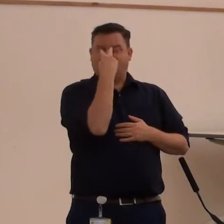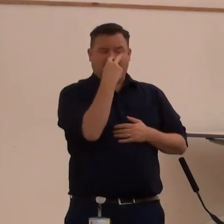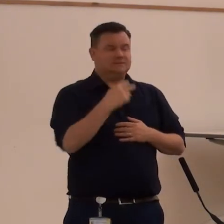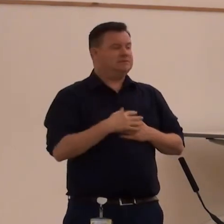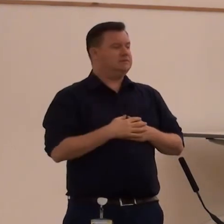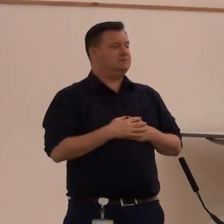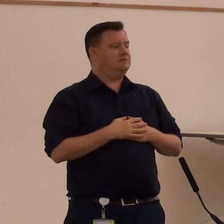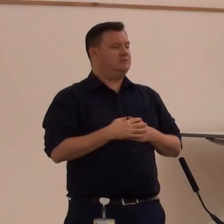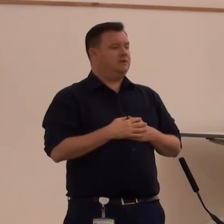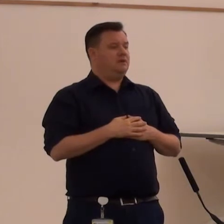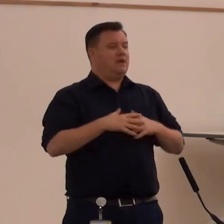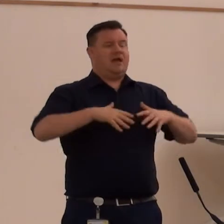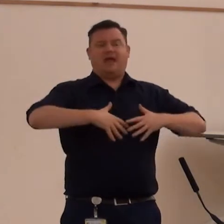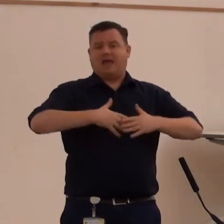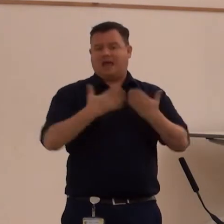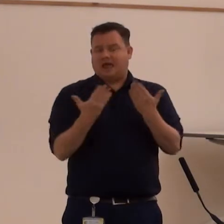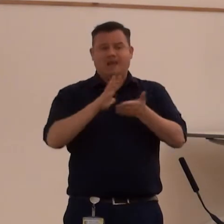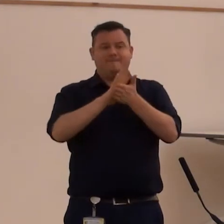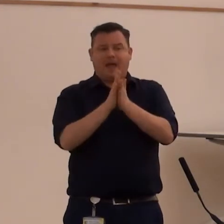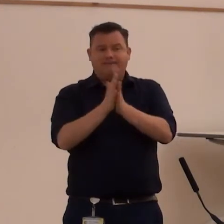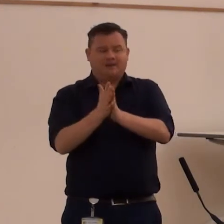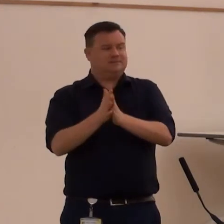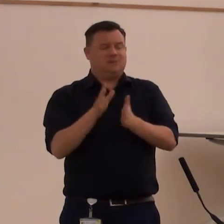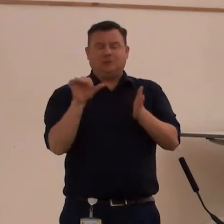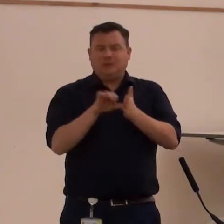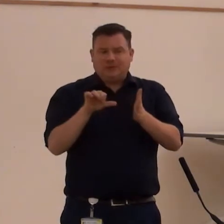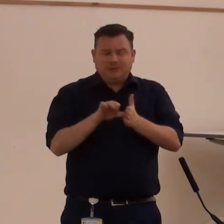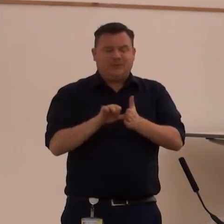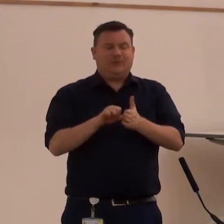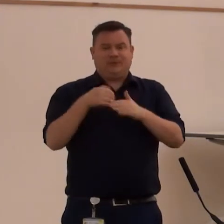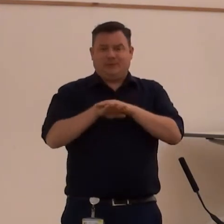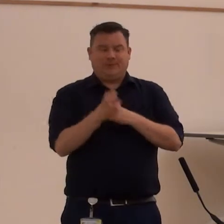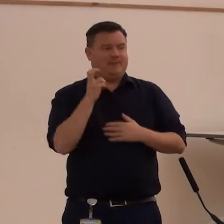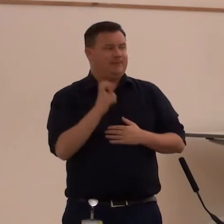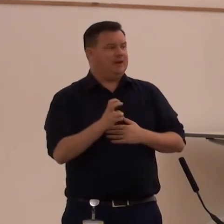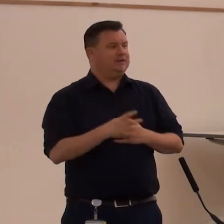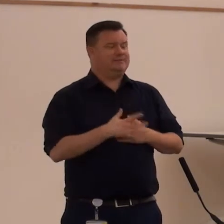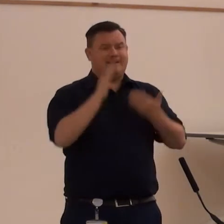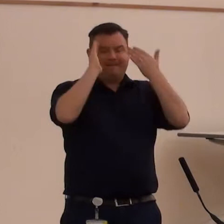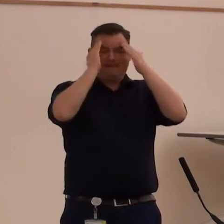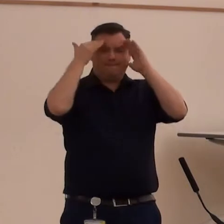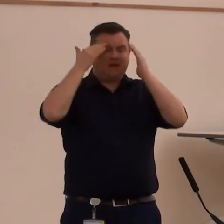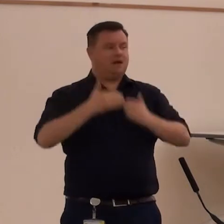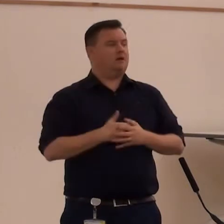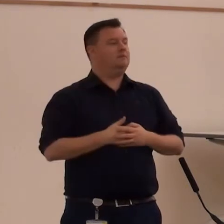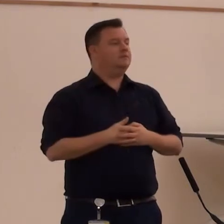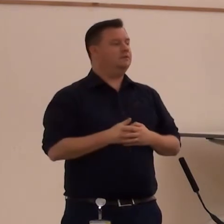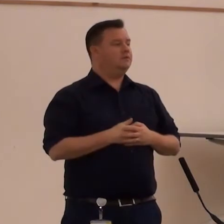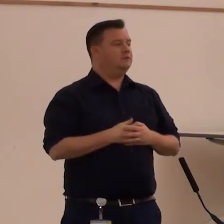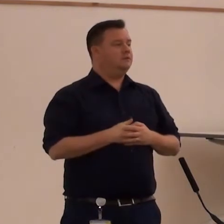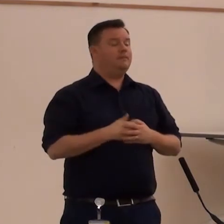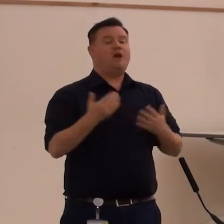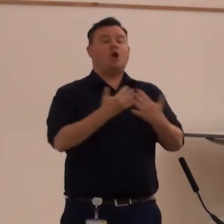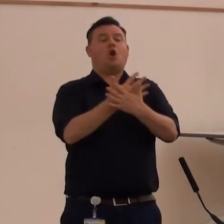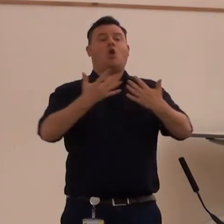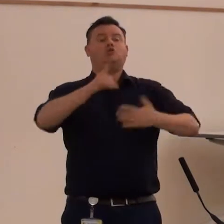just had, you know, any number of impairments was difficult and a bit of a nightmare. But there was a whole load of